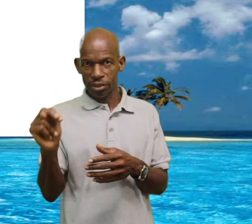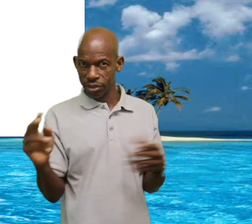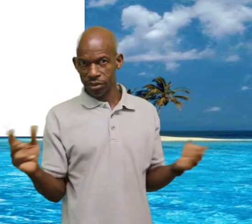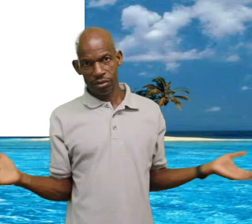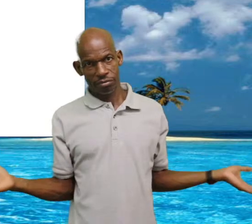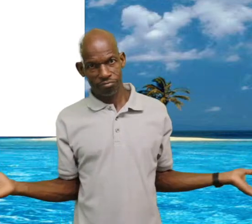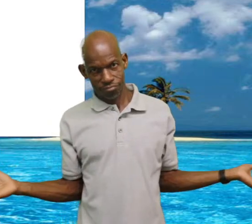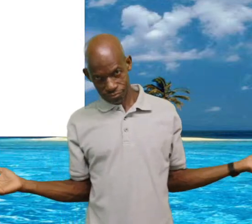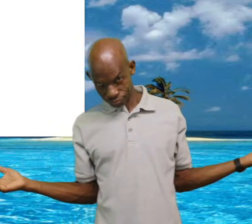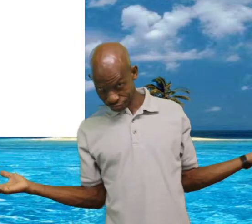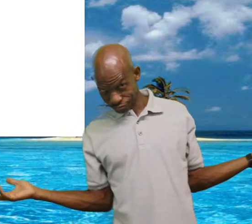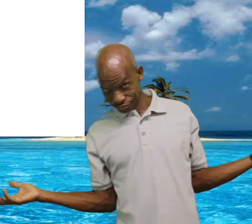man.